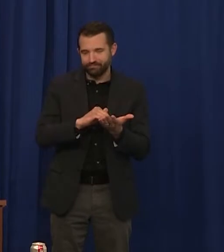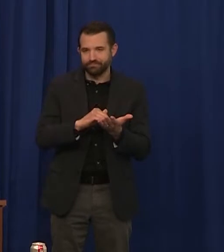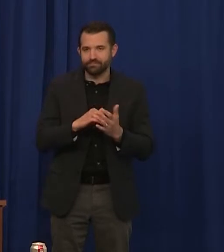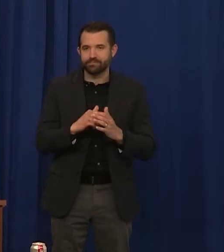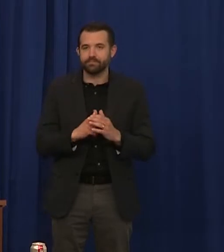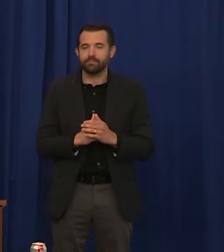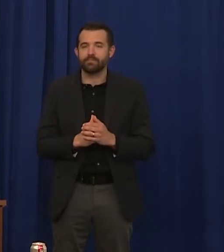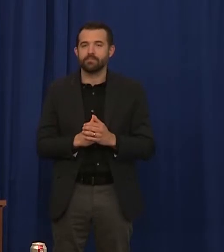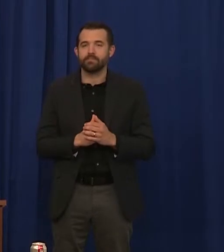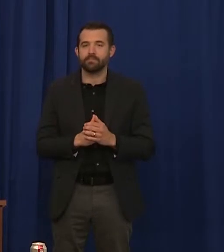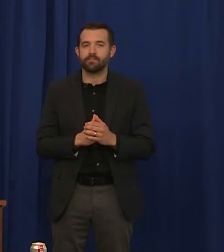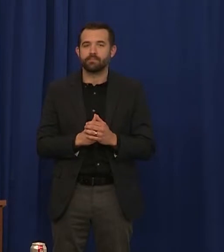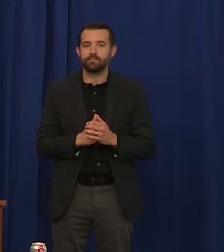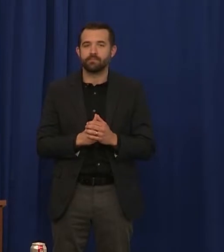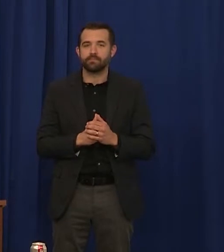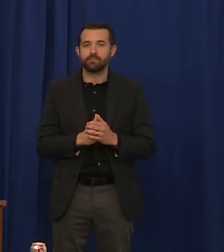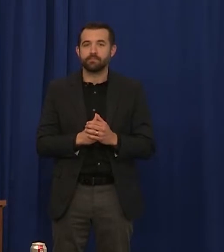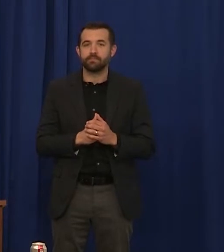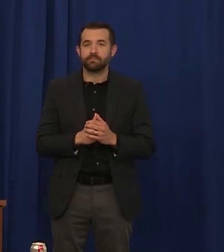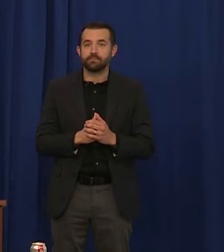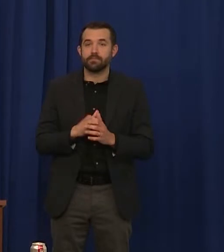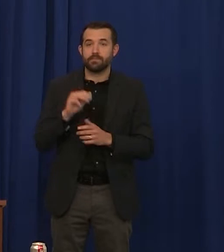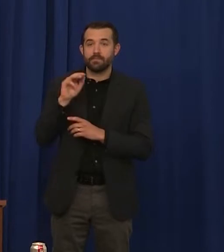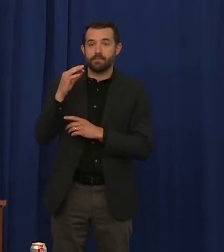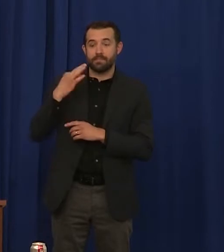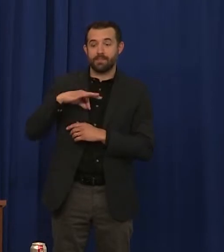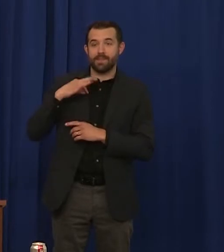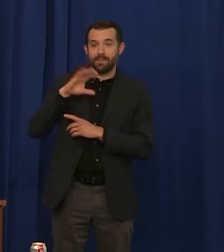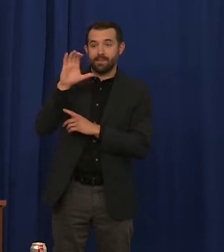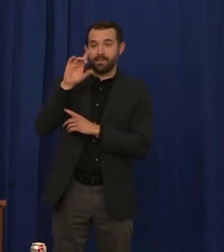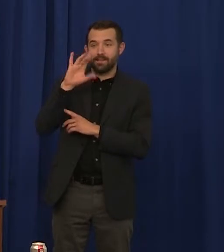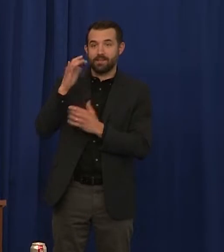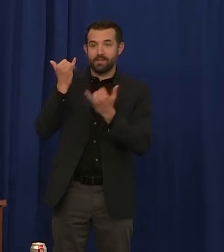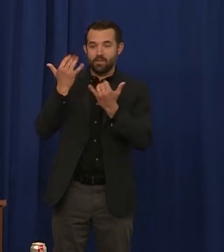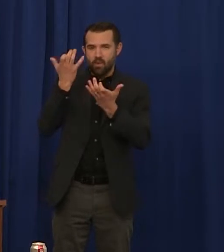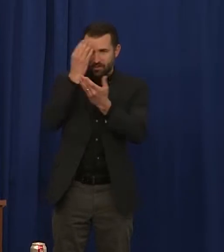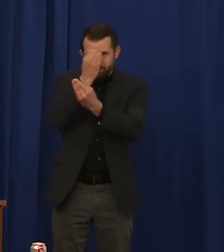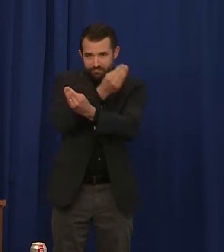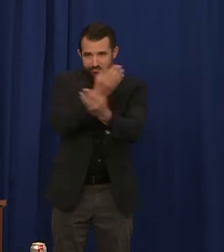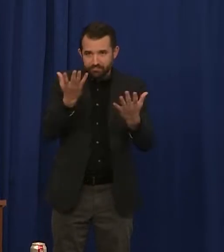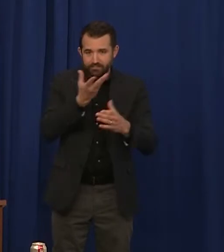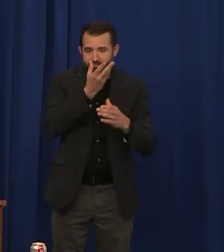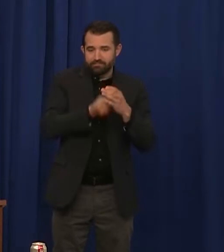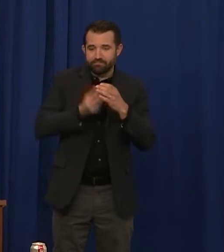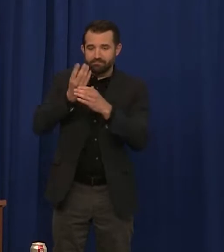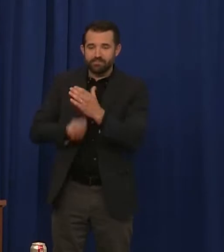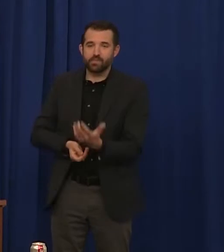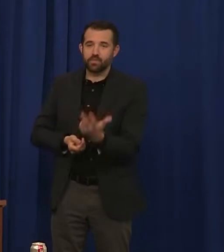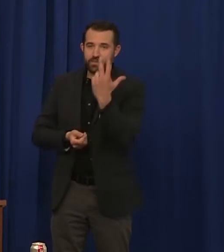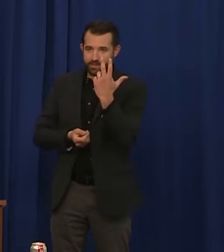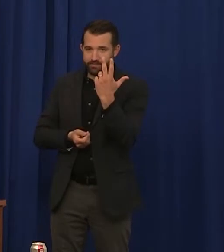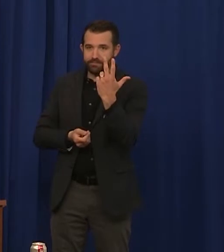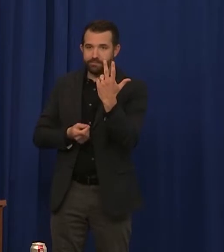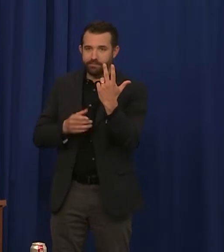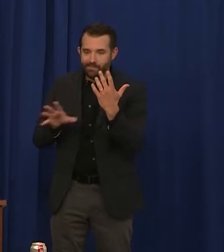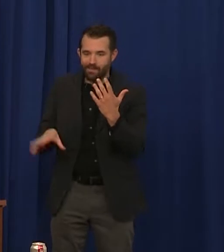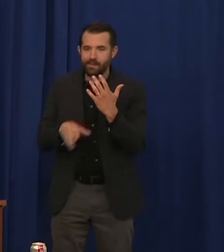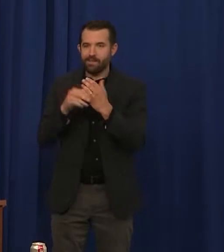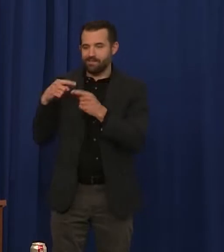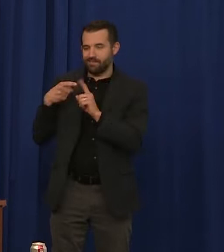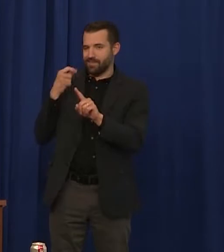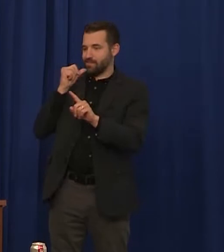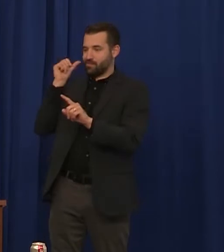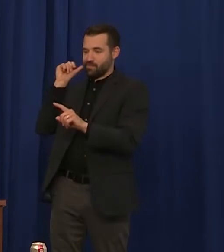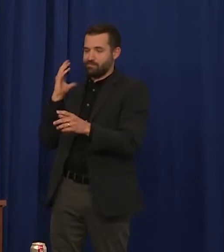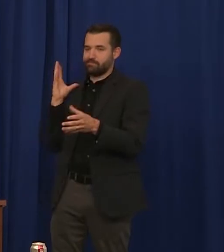note. Maine CDC is reporting the passing of 3 additional individuals with COVID-19.